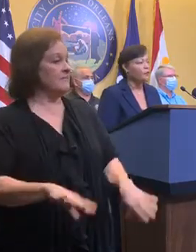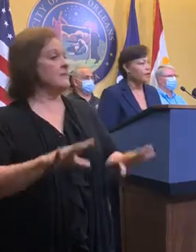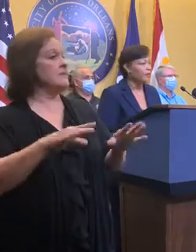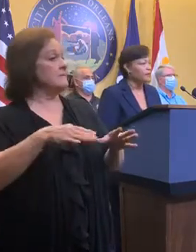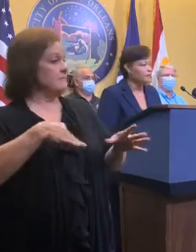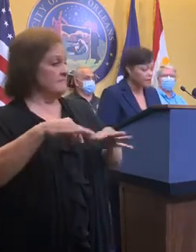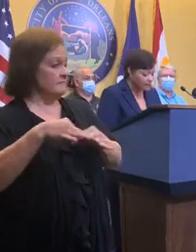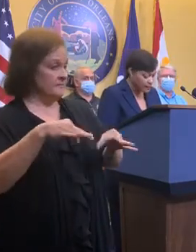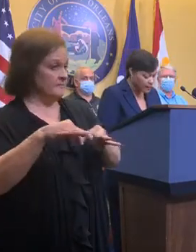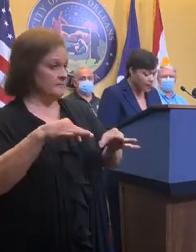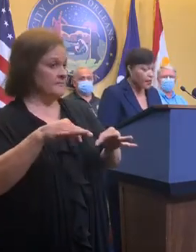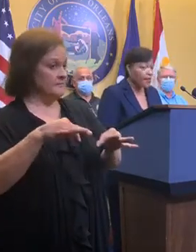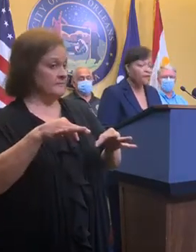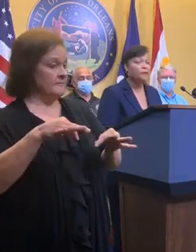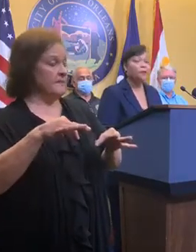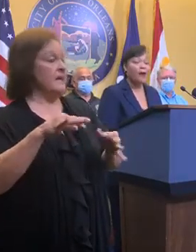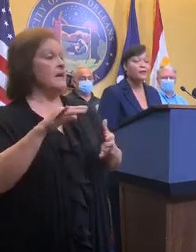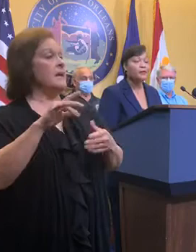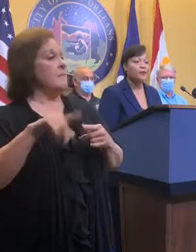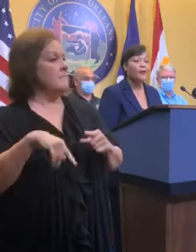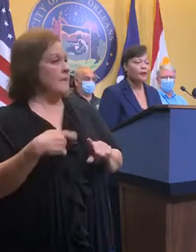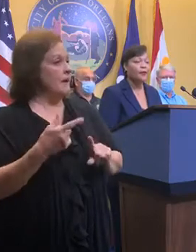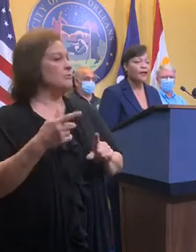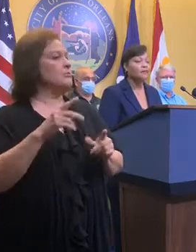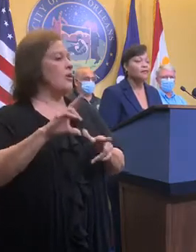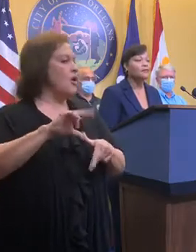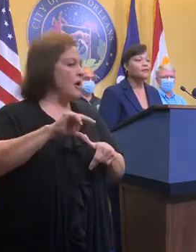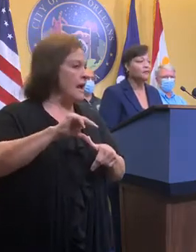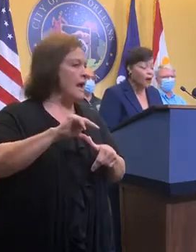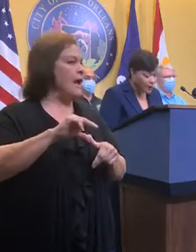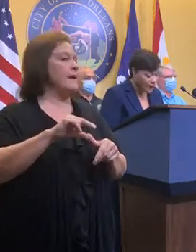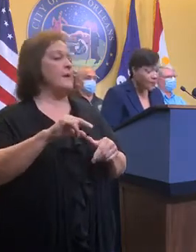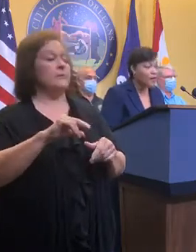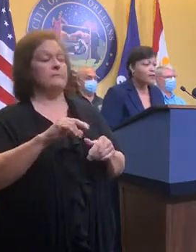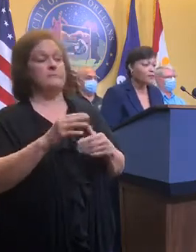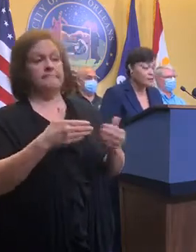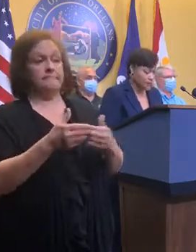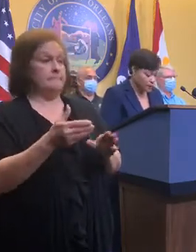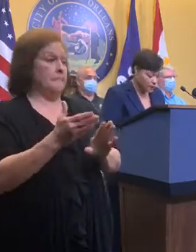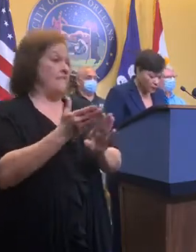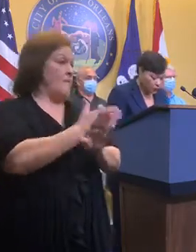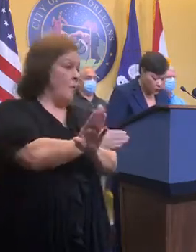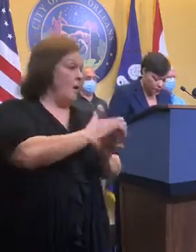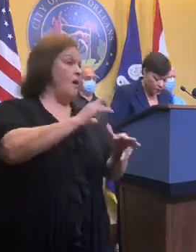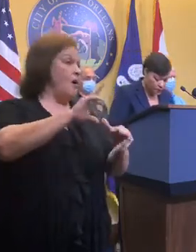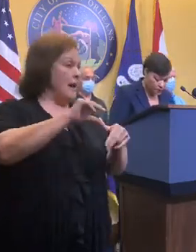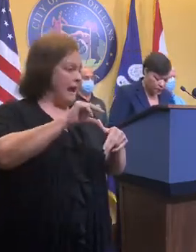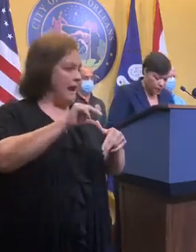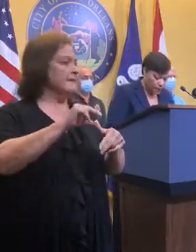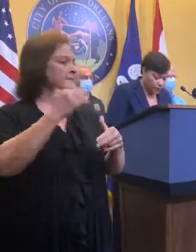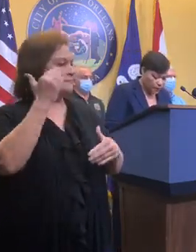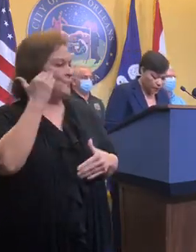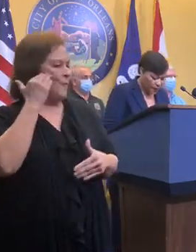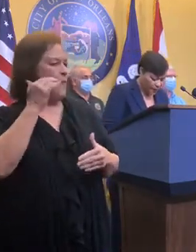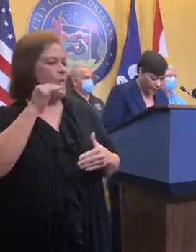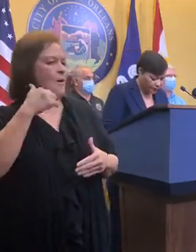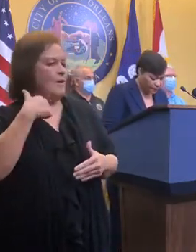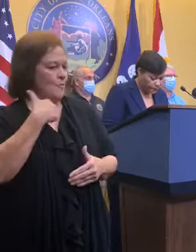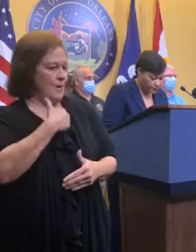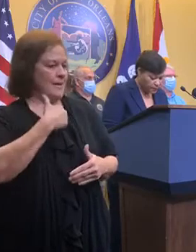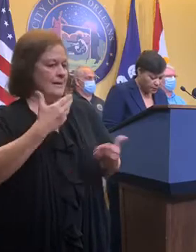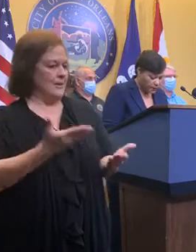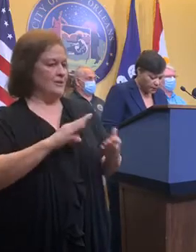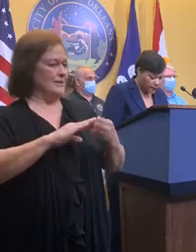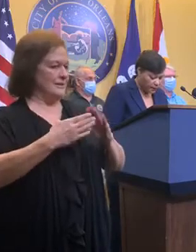this hurricane season, even prior to the hurricane season starting, that the city of New Orleans is